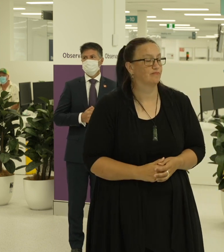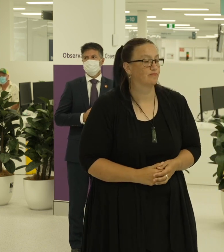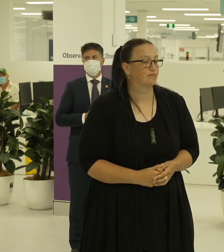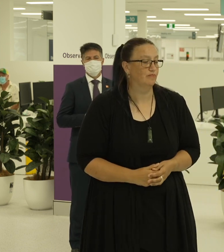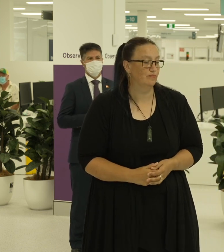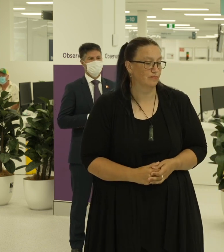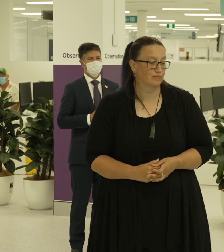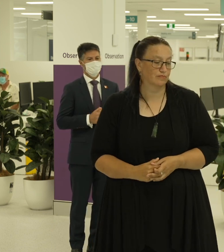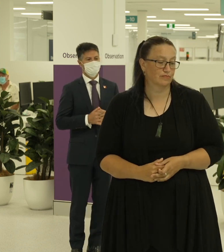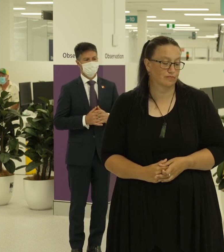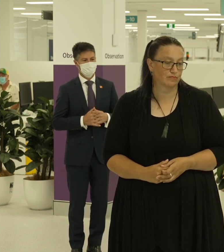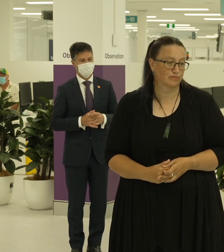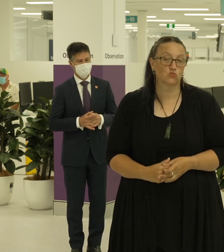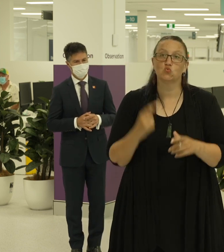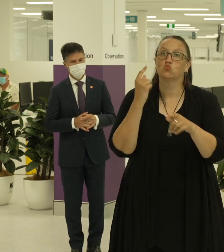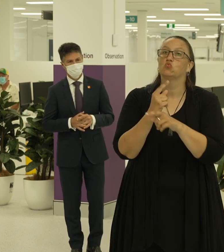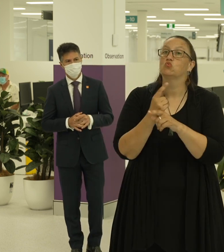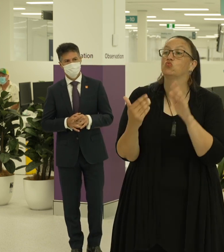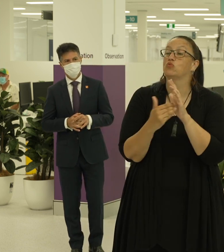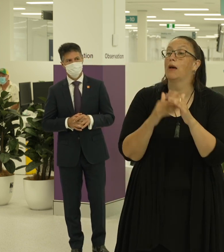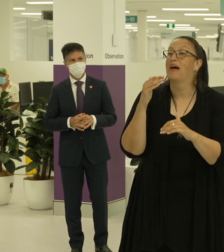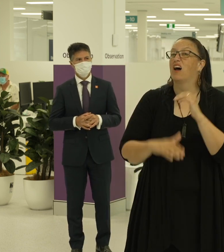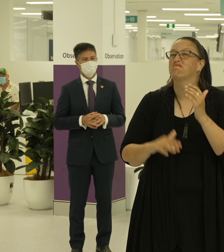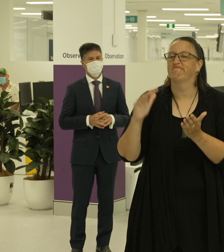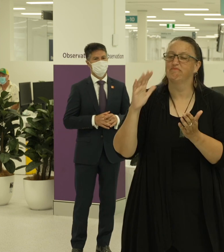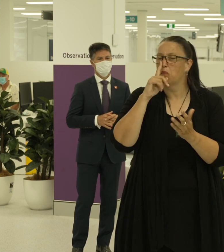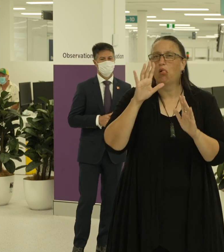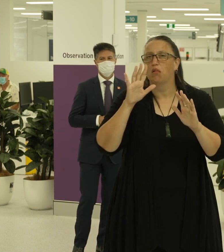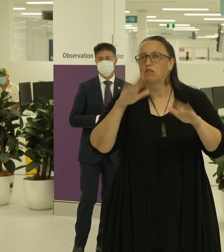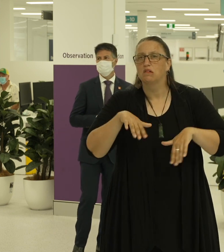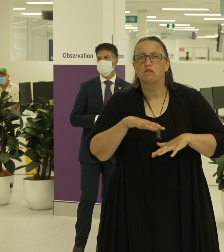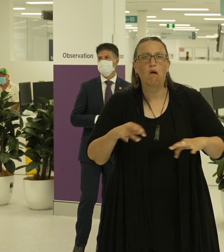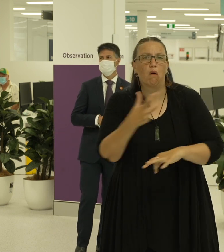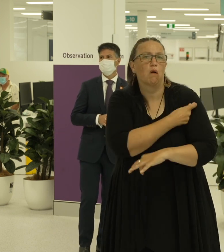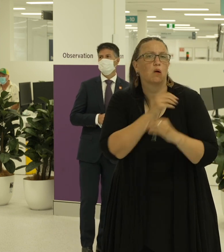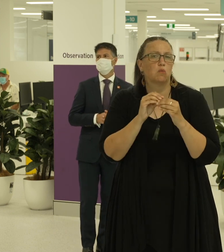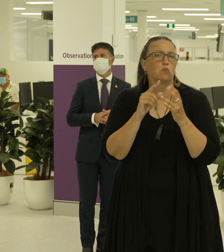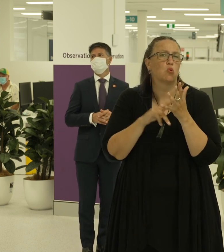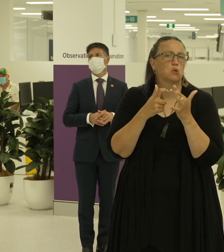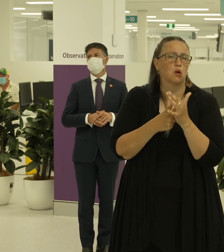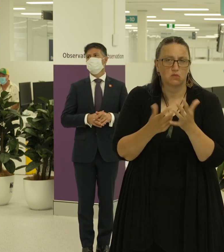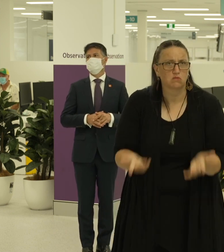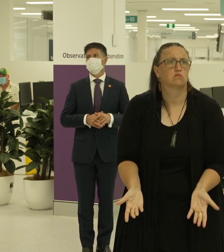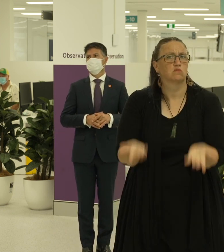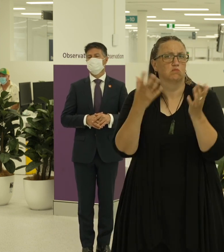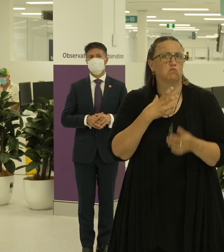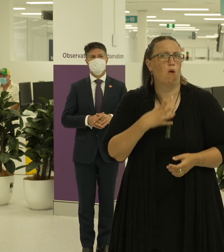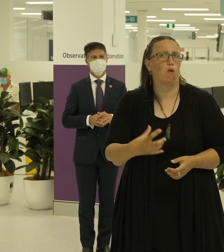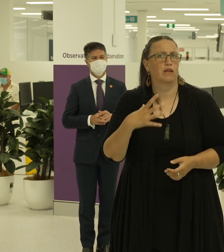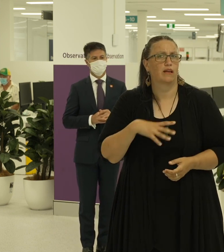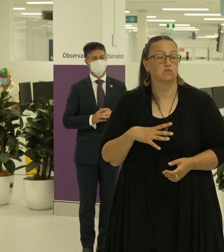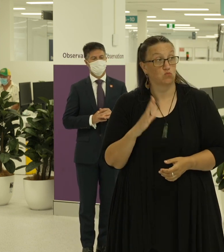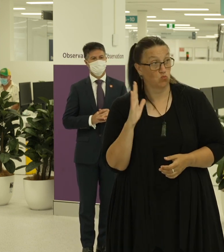boosters, I mean, we're here today talking about a relatively low uptake of them and a need to increase it. What type of example does this set